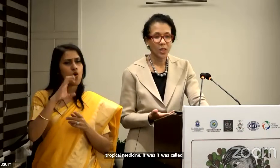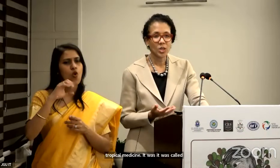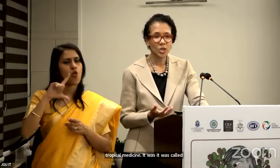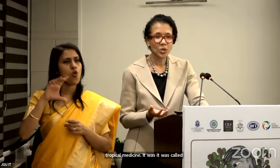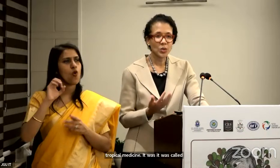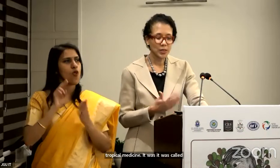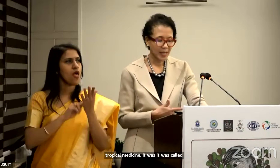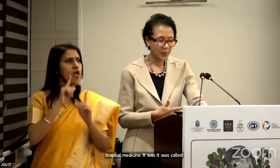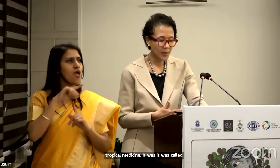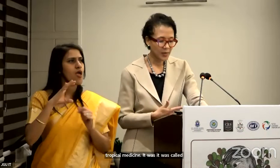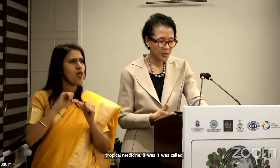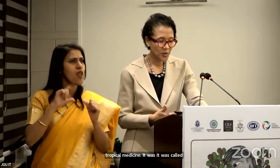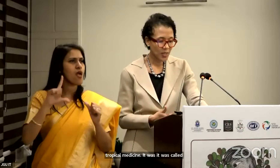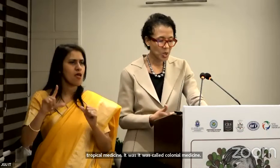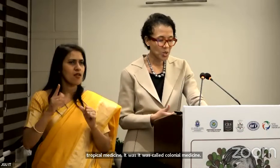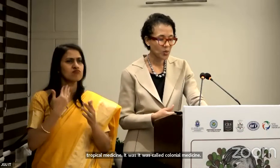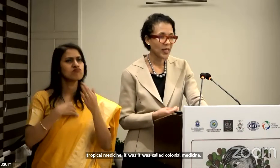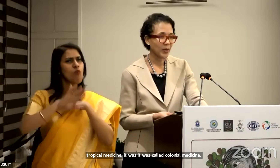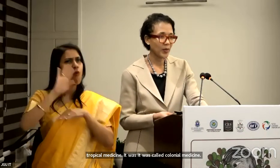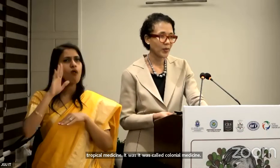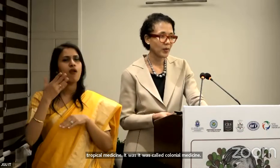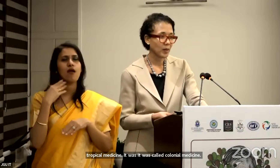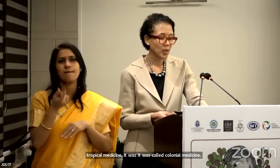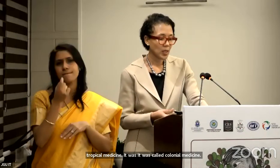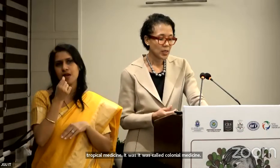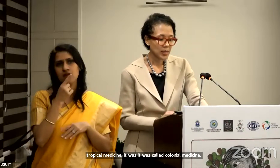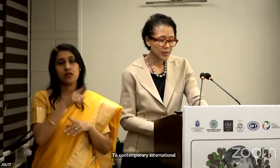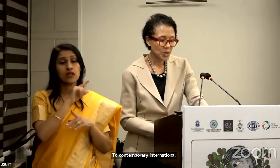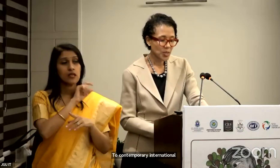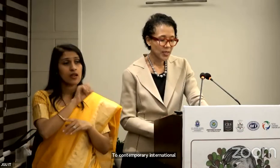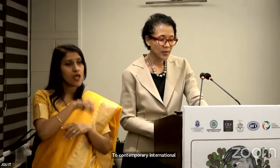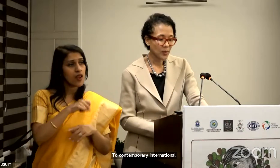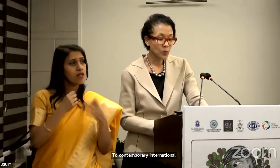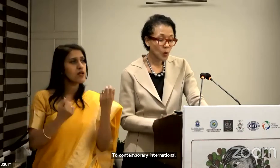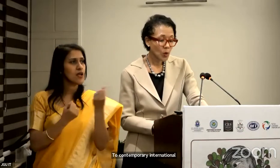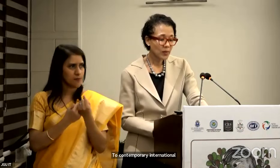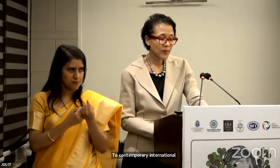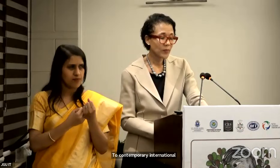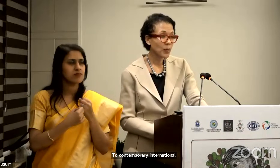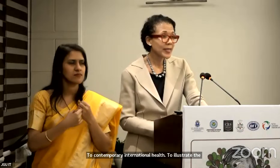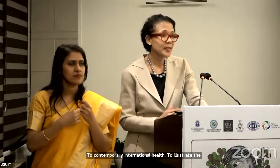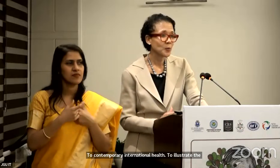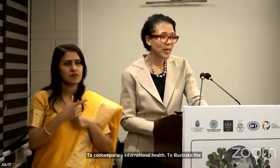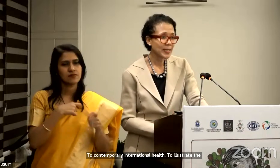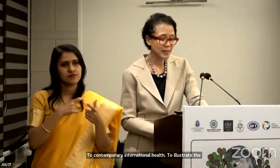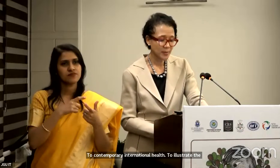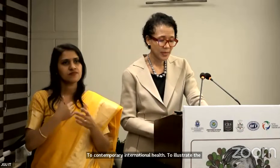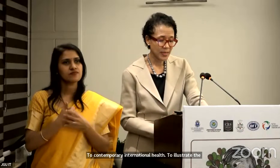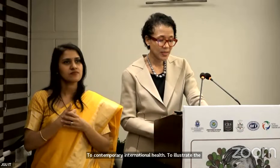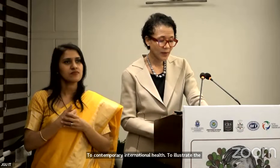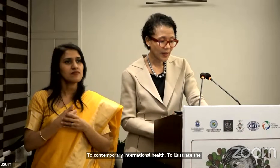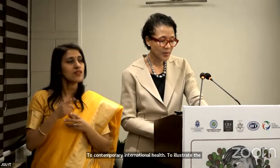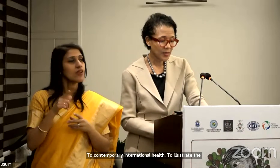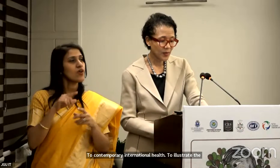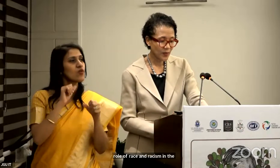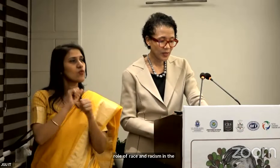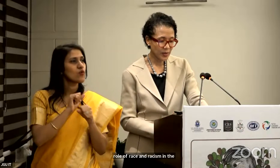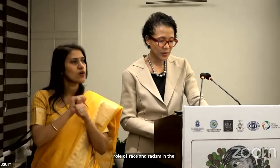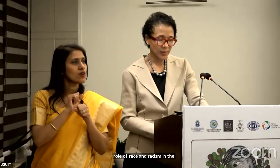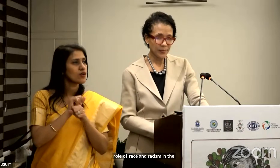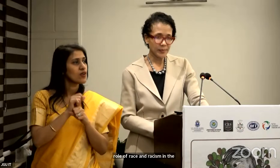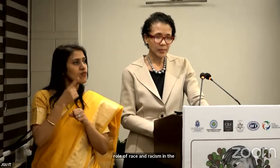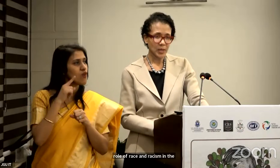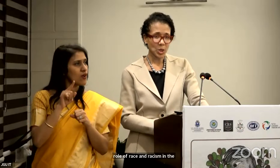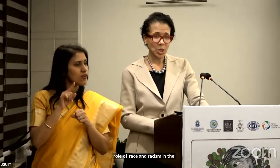medicine, to contemporary international health, to illustrate the role of race and racism in the development of the